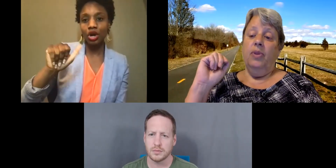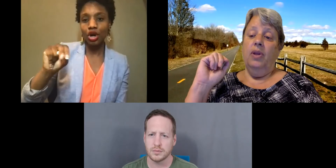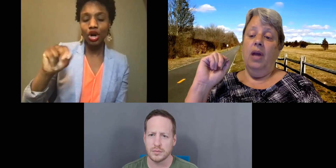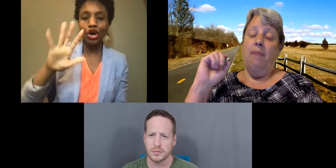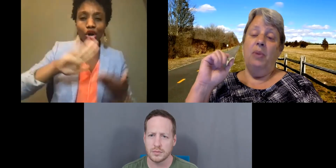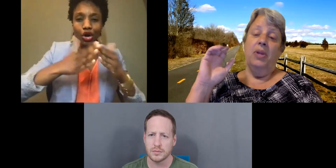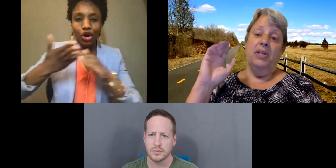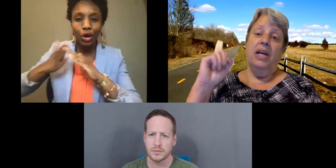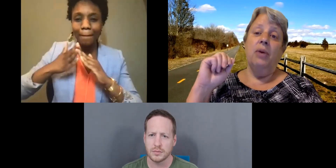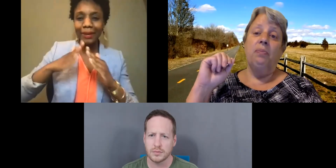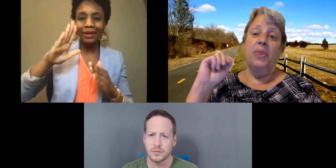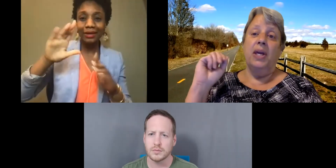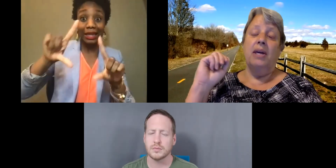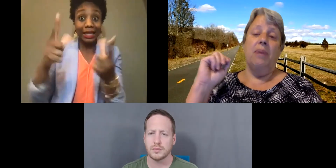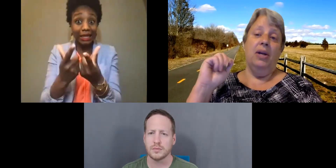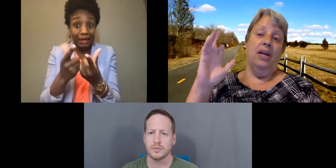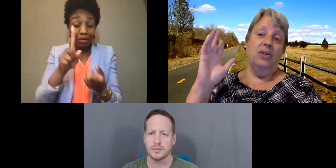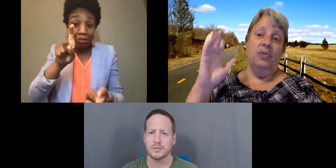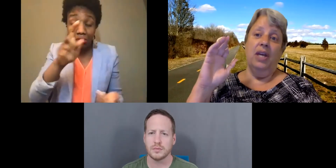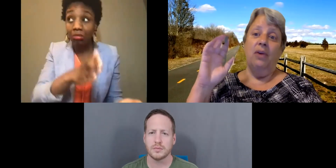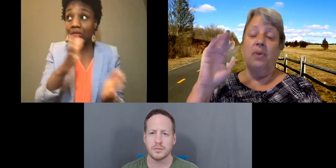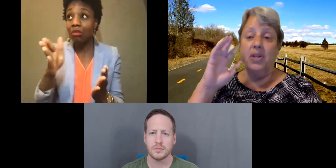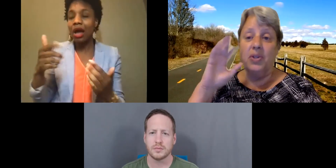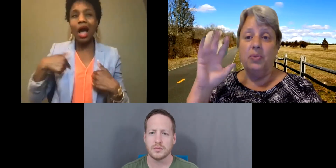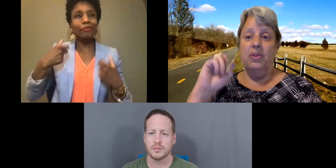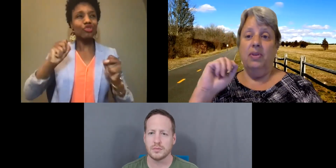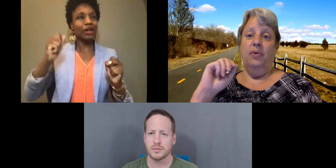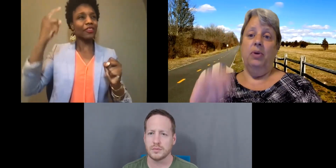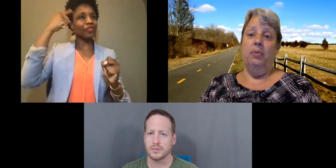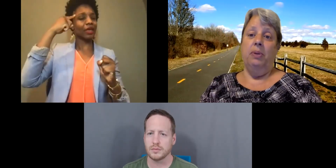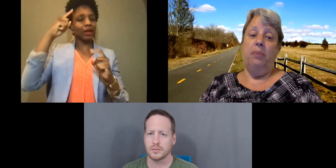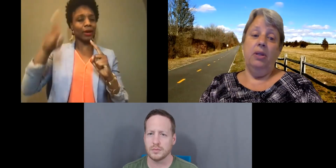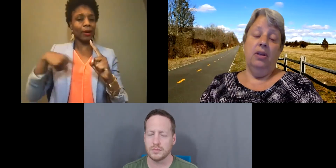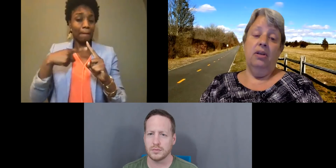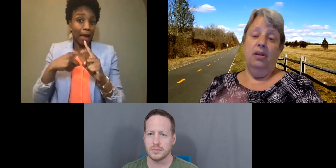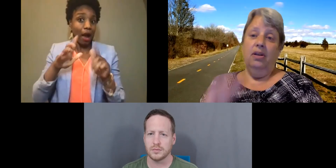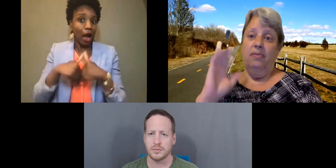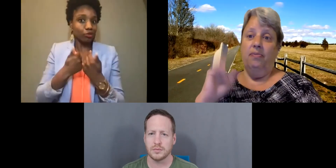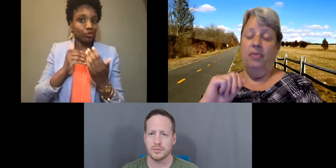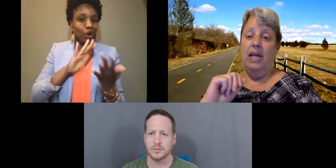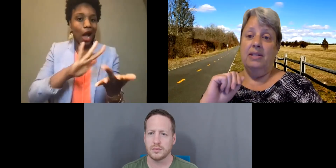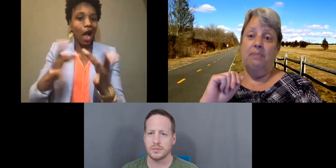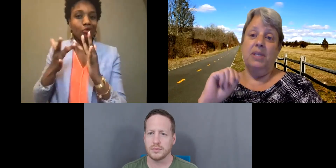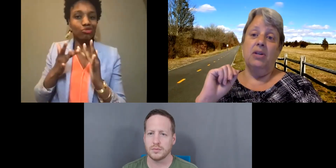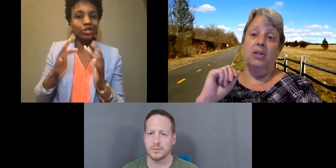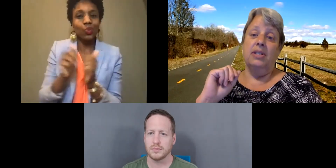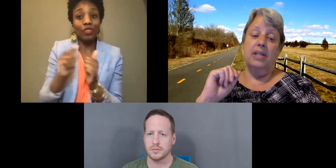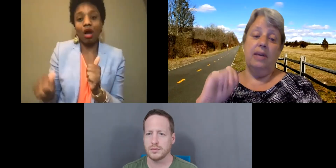I'd be willing to help think about how to do the outreach with a few other people, if that seems like a good step.